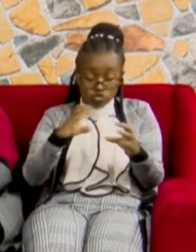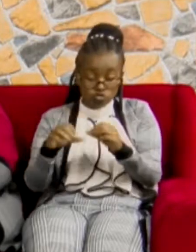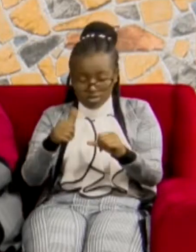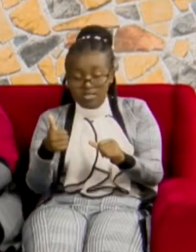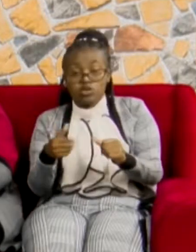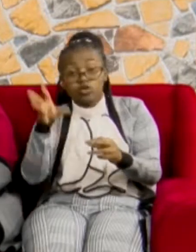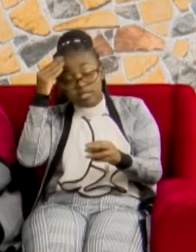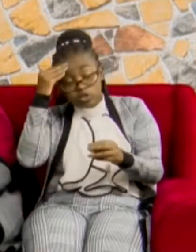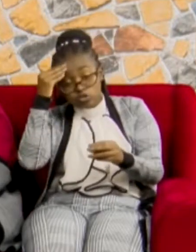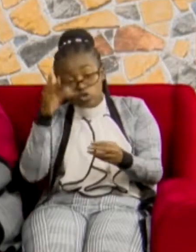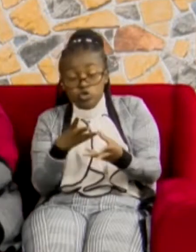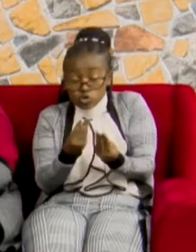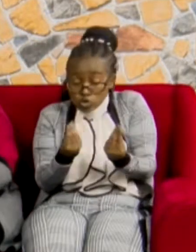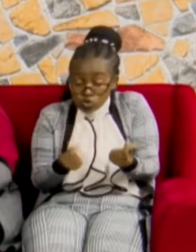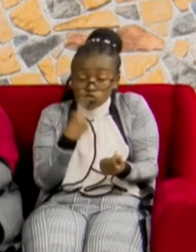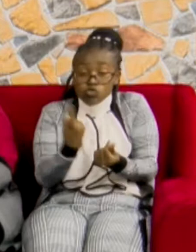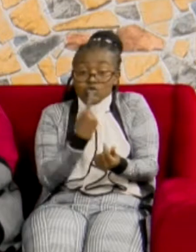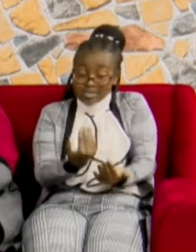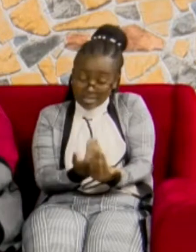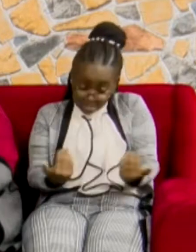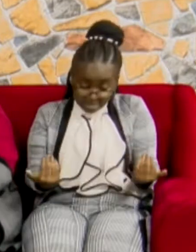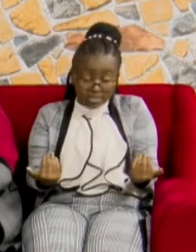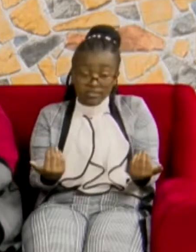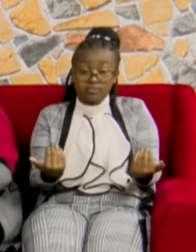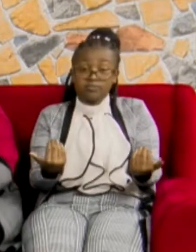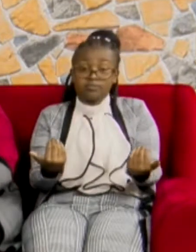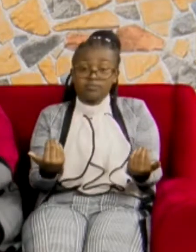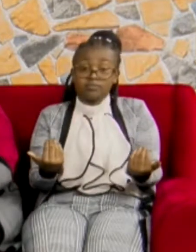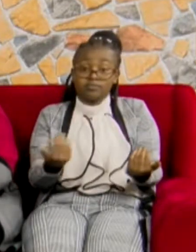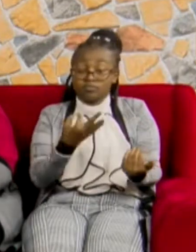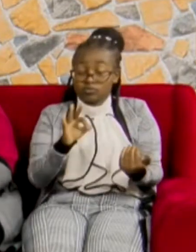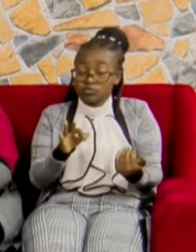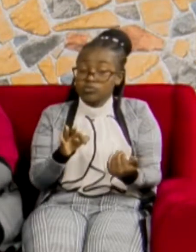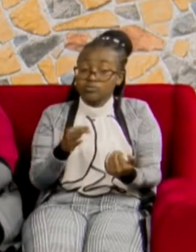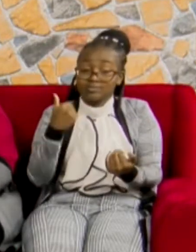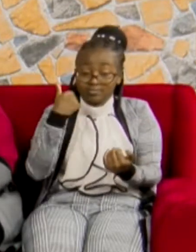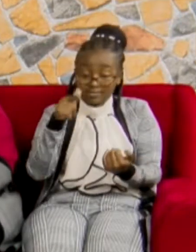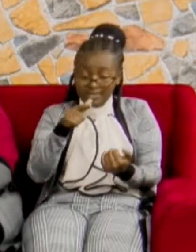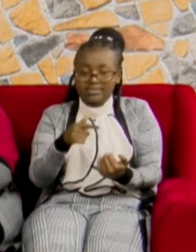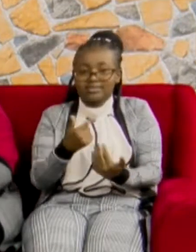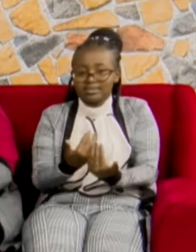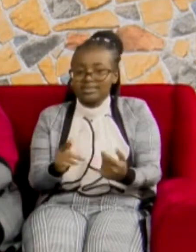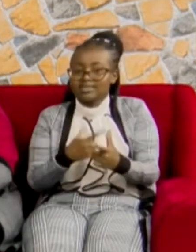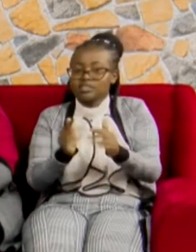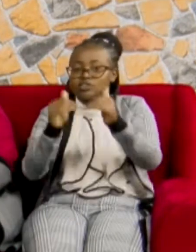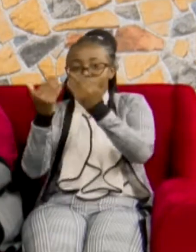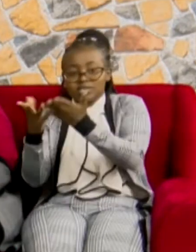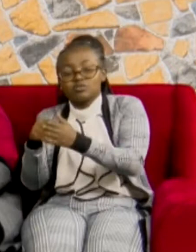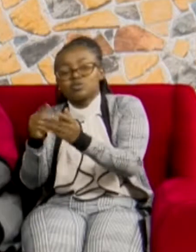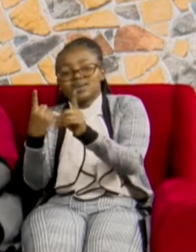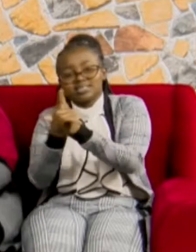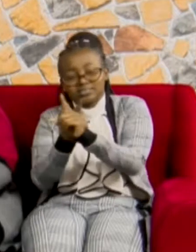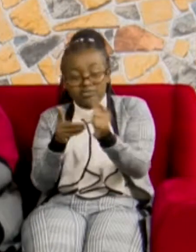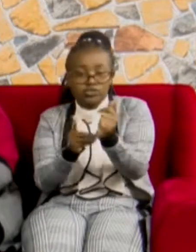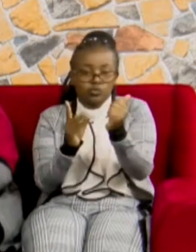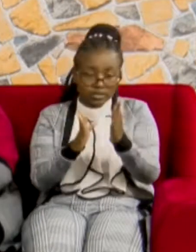studied, you handle just the children, the childhood of your patient. Yes. And then now you hand them over to a different doctor. We